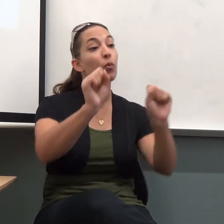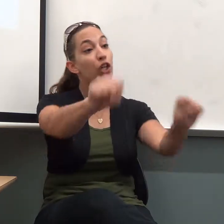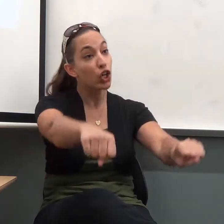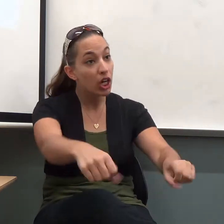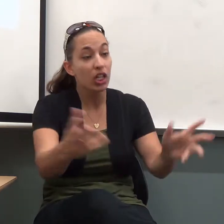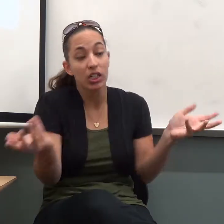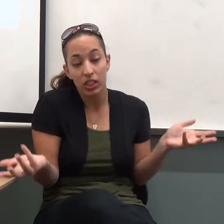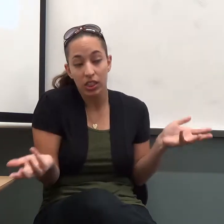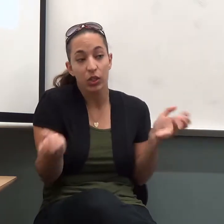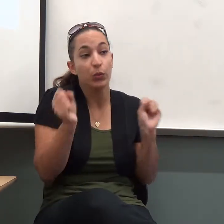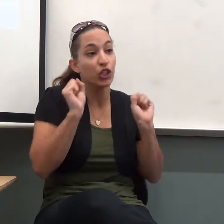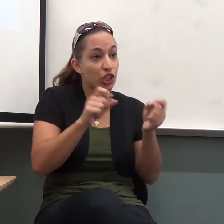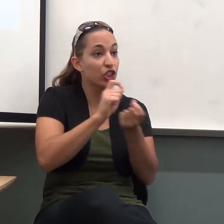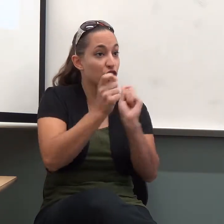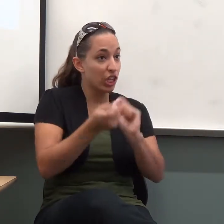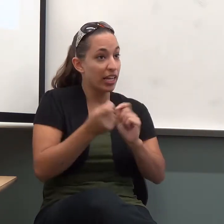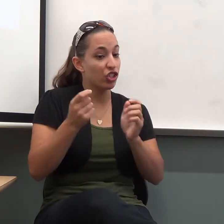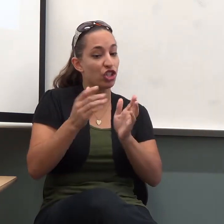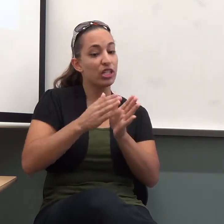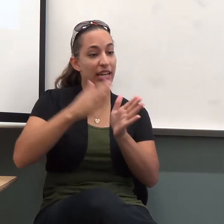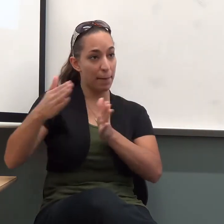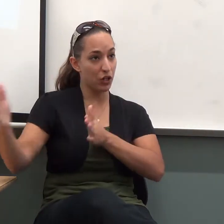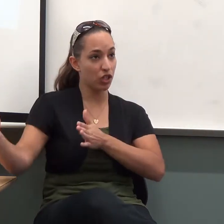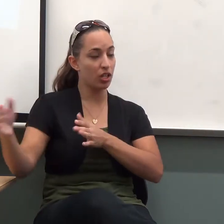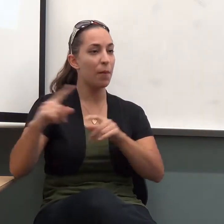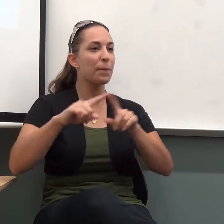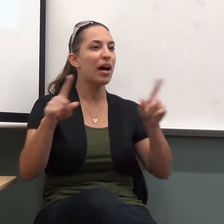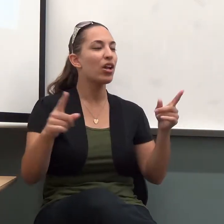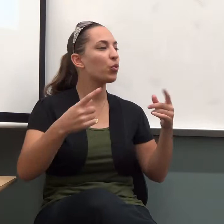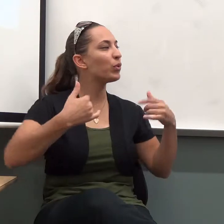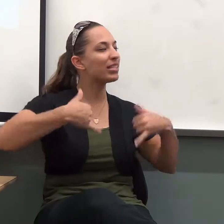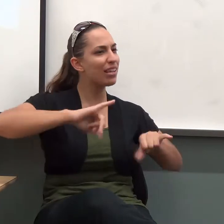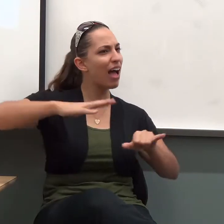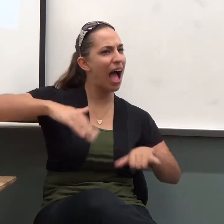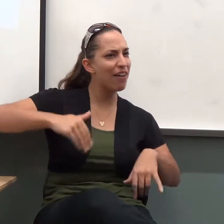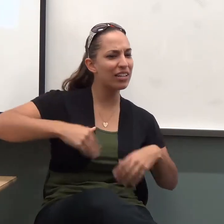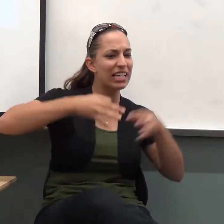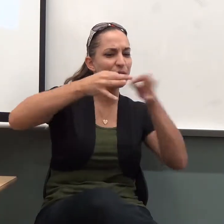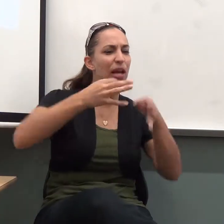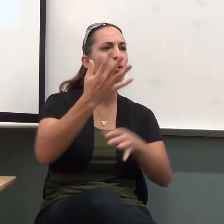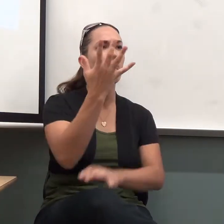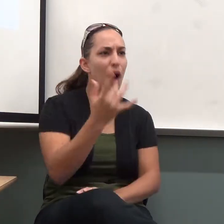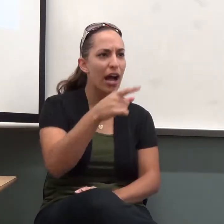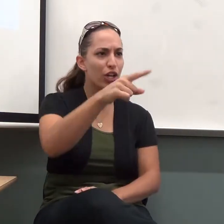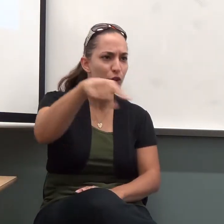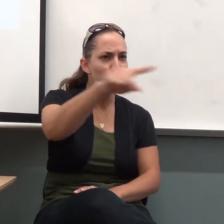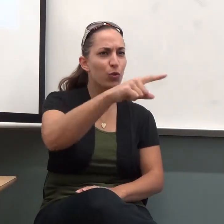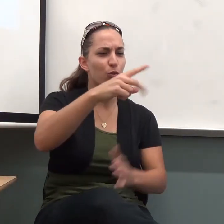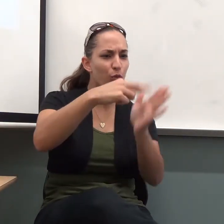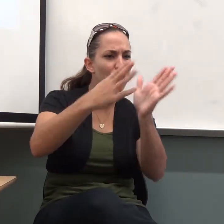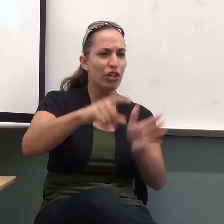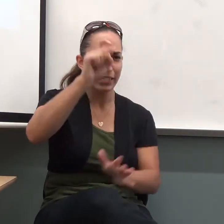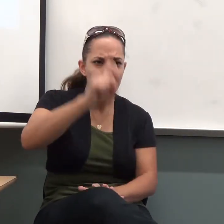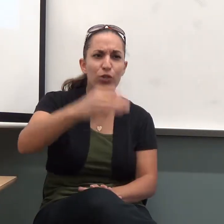change neighbors, but we still haven't developed why that's important to know. Why is that important to know?